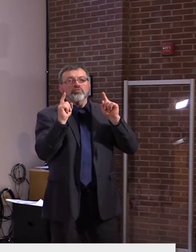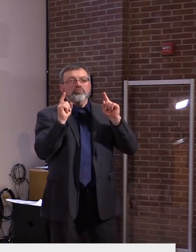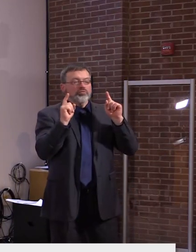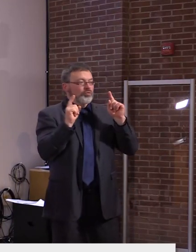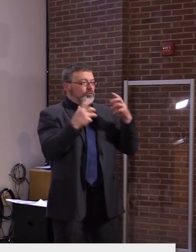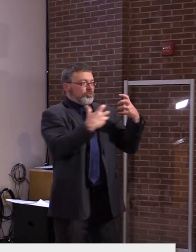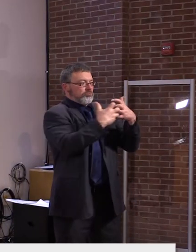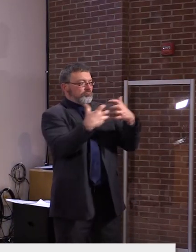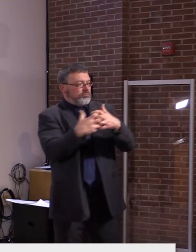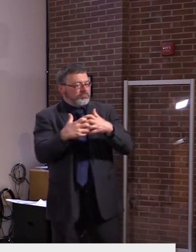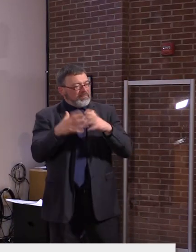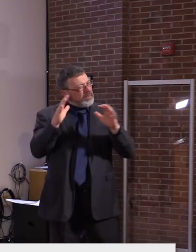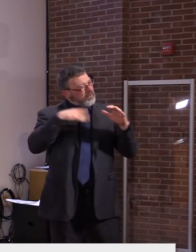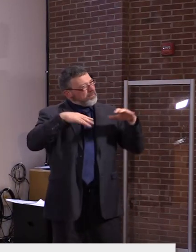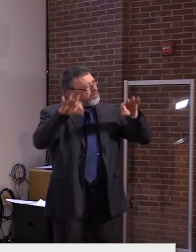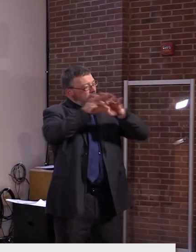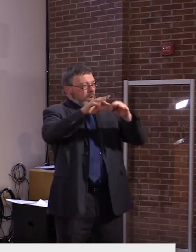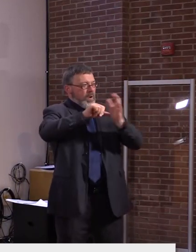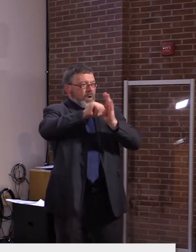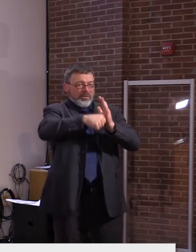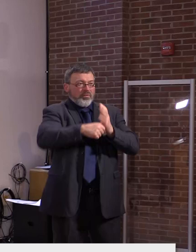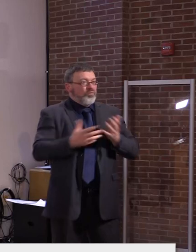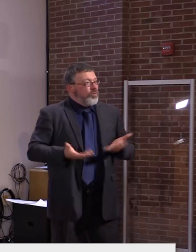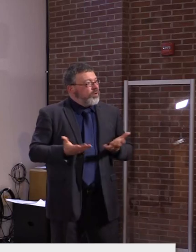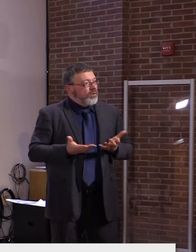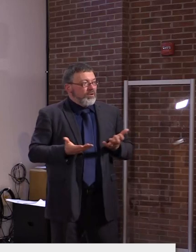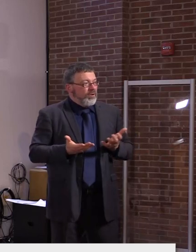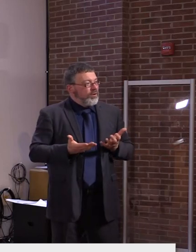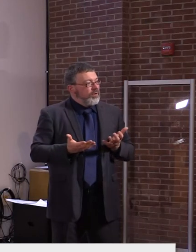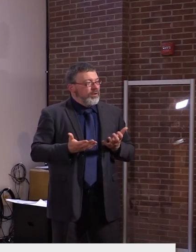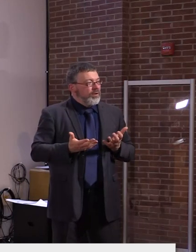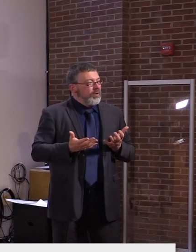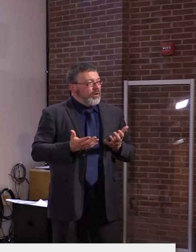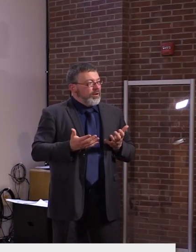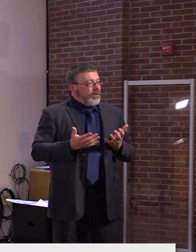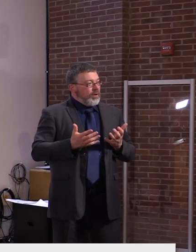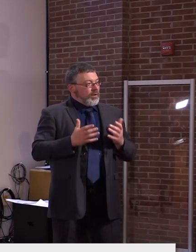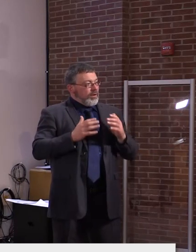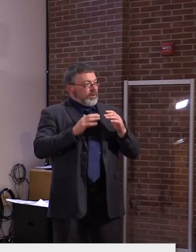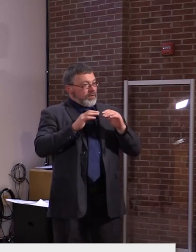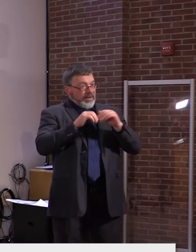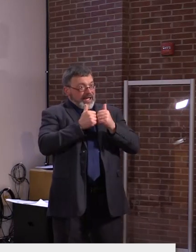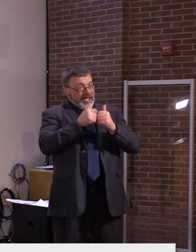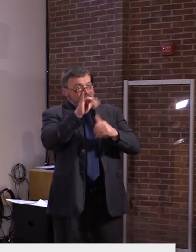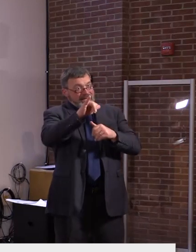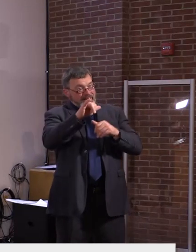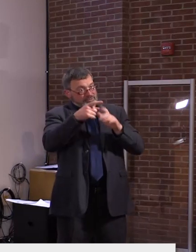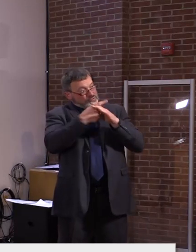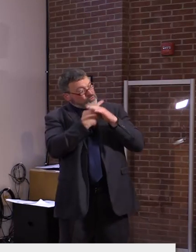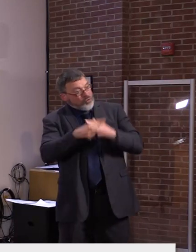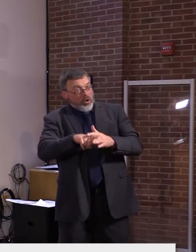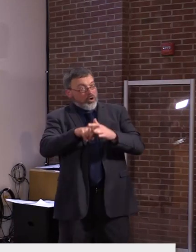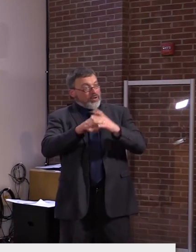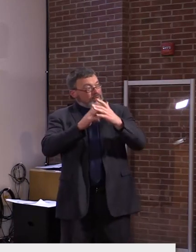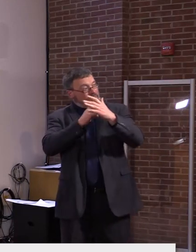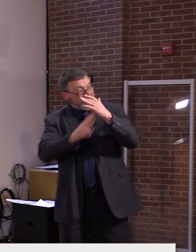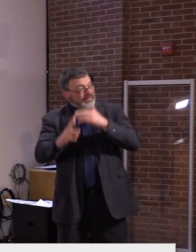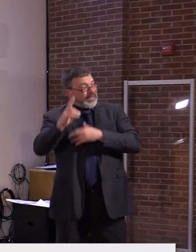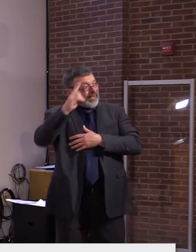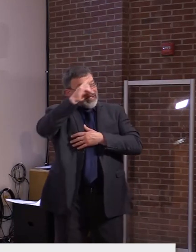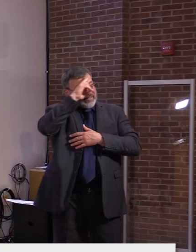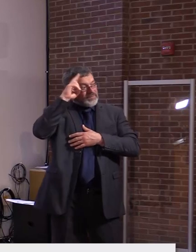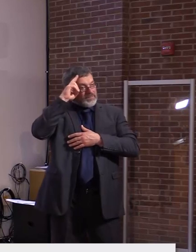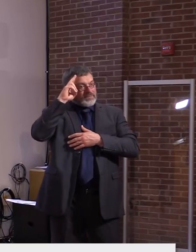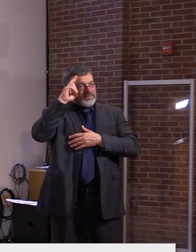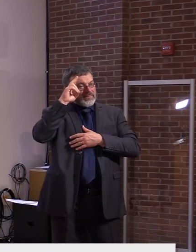the fact that your way into the hospital is much more enhanced if you don't get